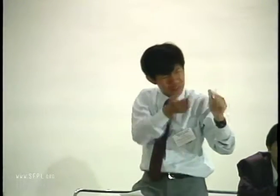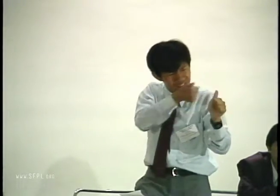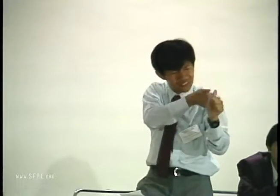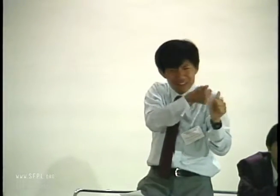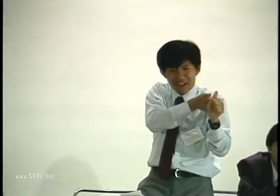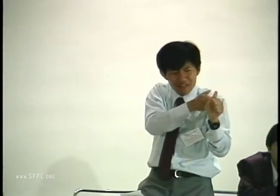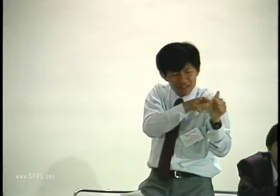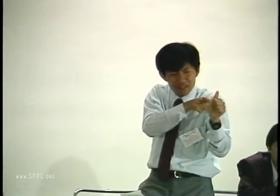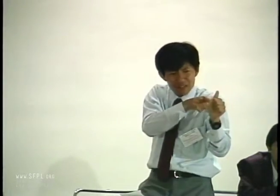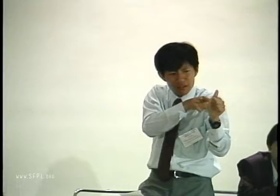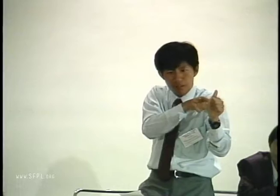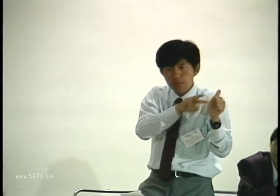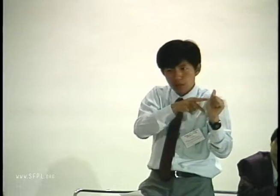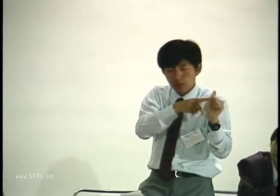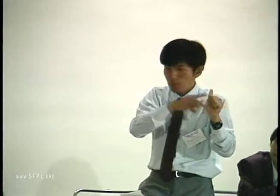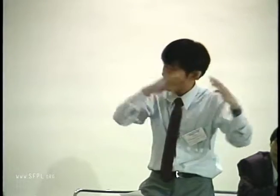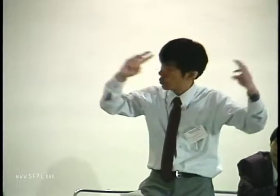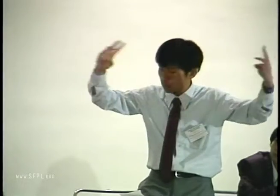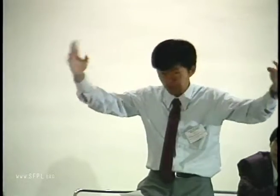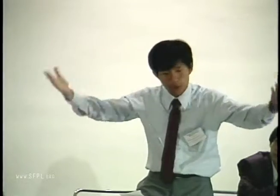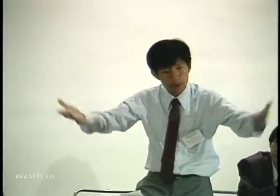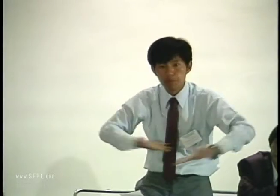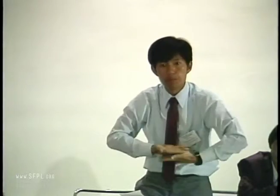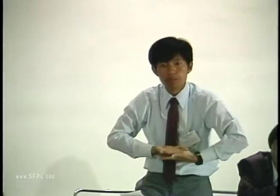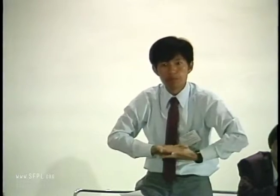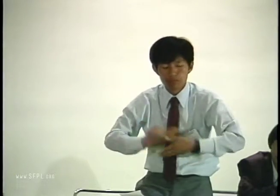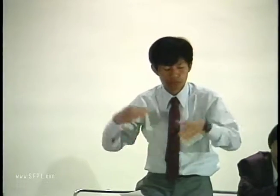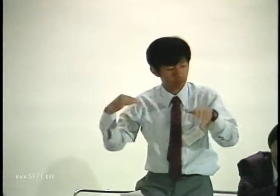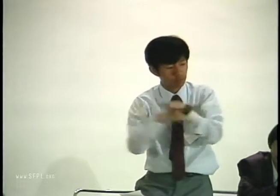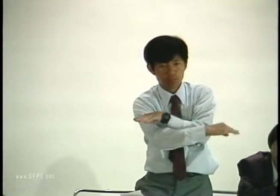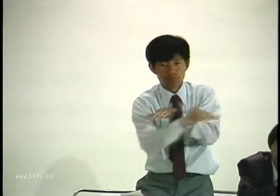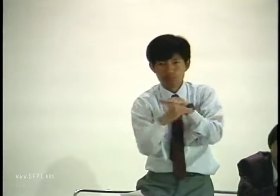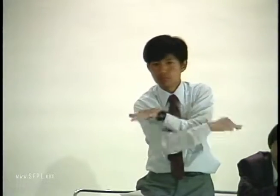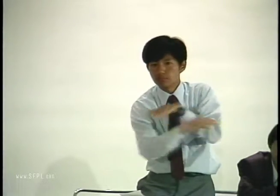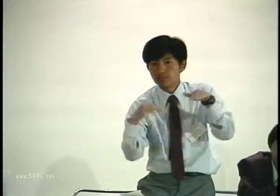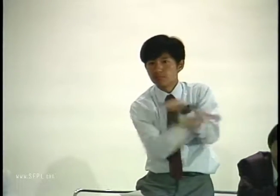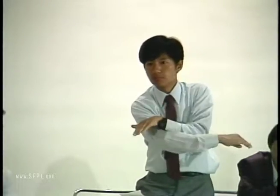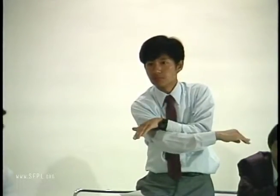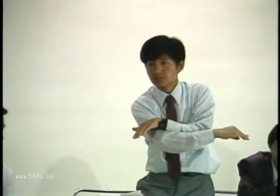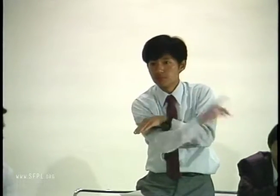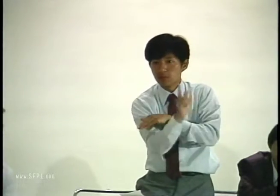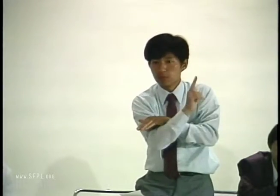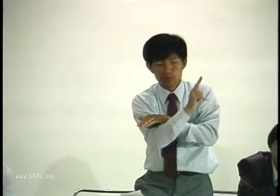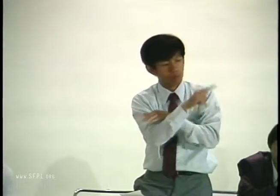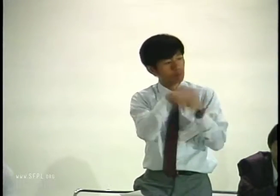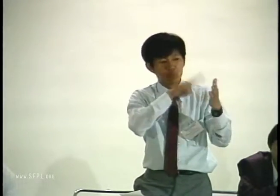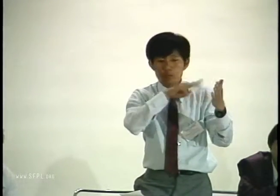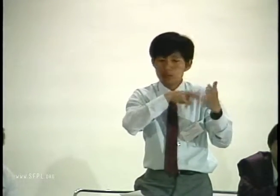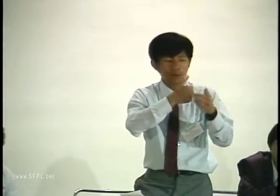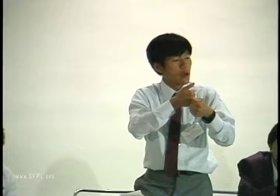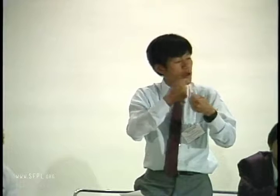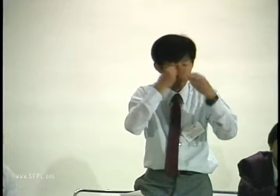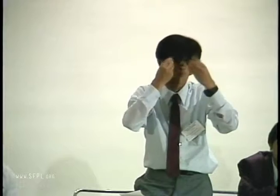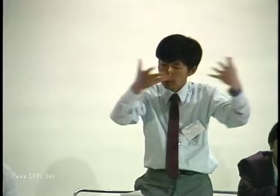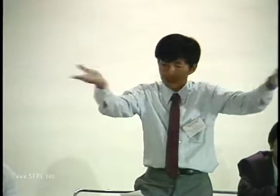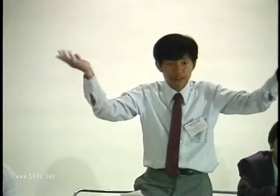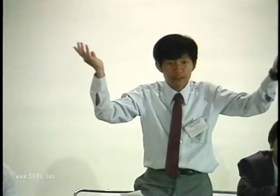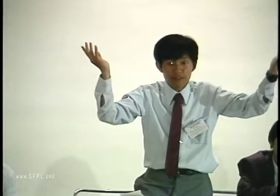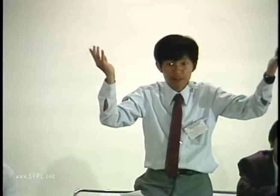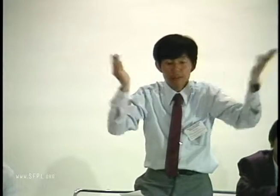that's so frightening. When you talk about walking through that door, we're talking about a sense of being welcomed and having access to be able to read